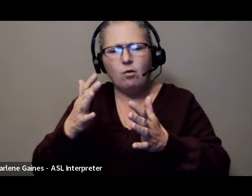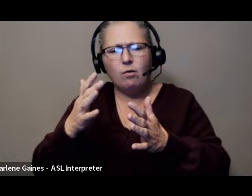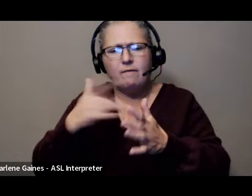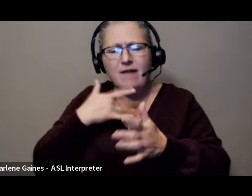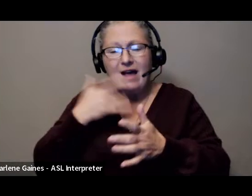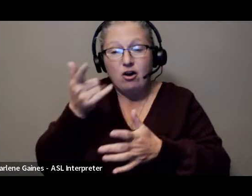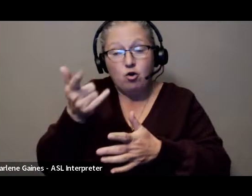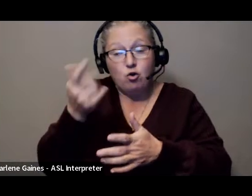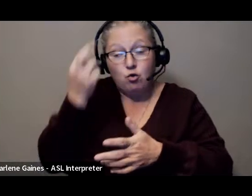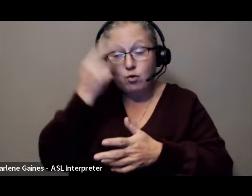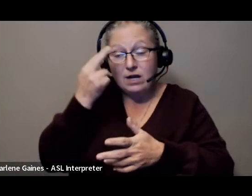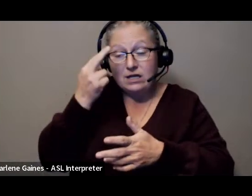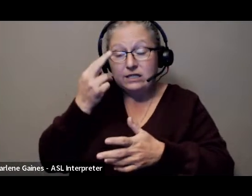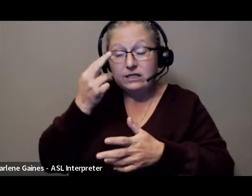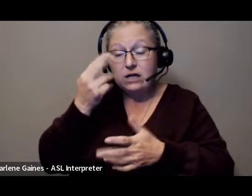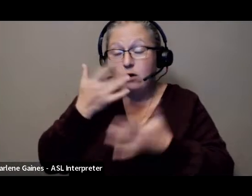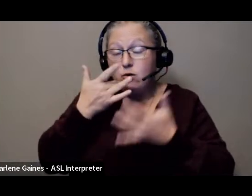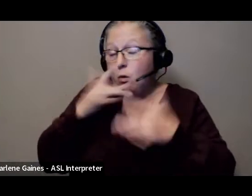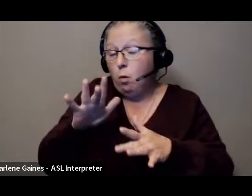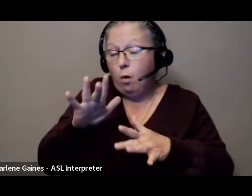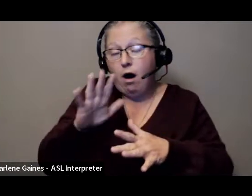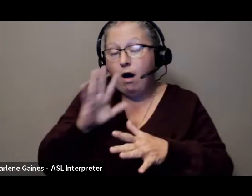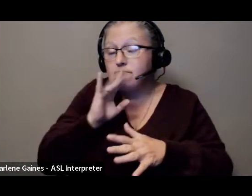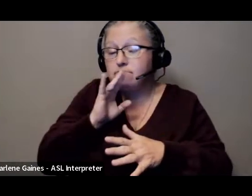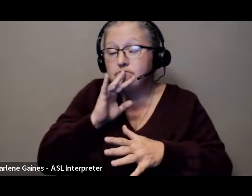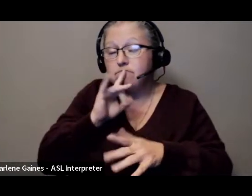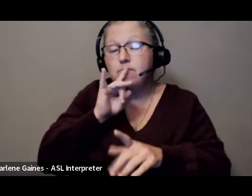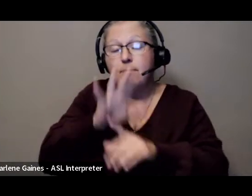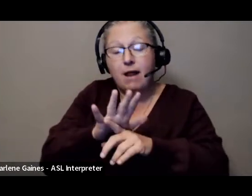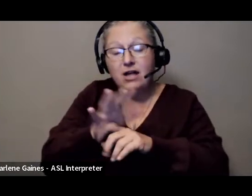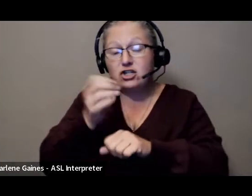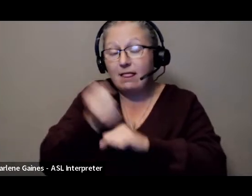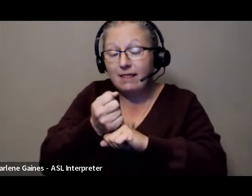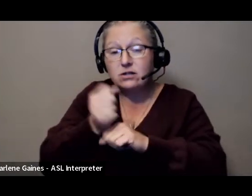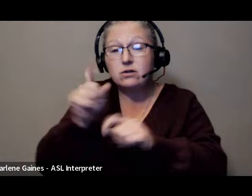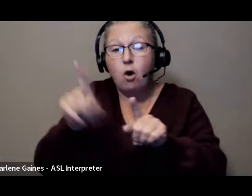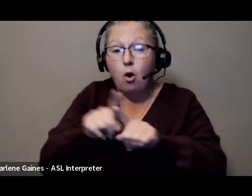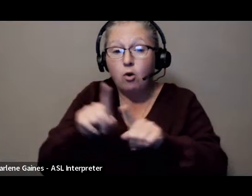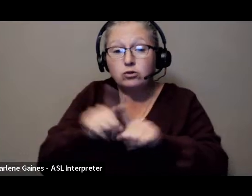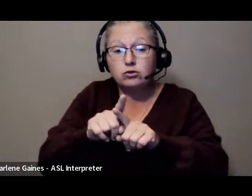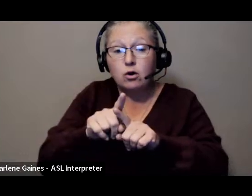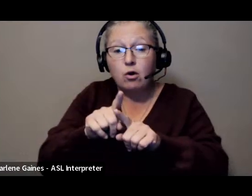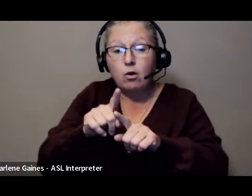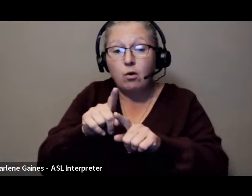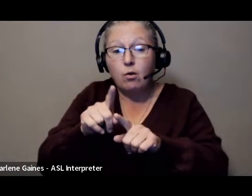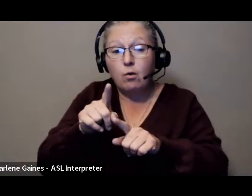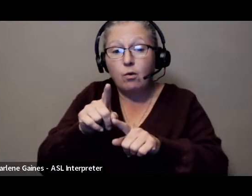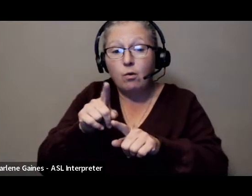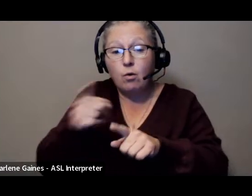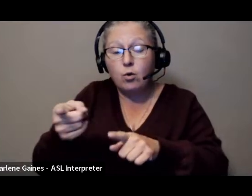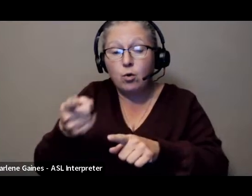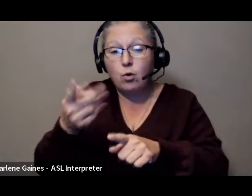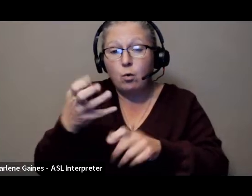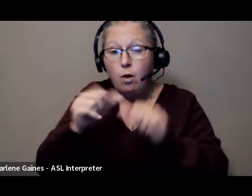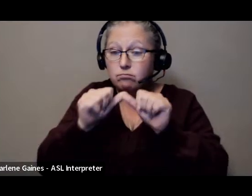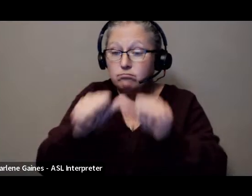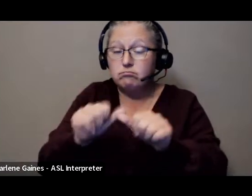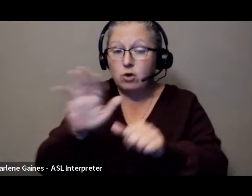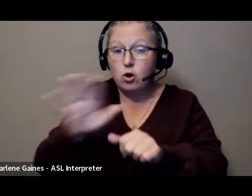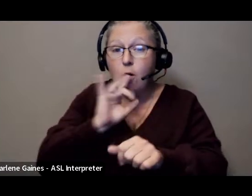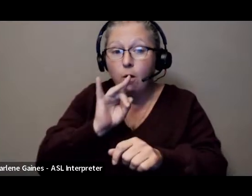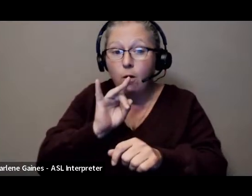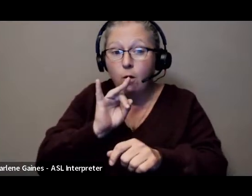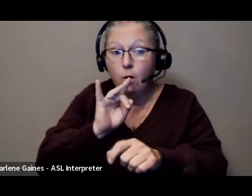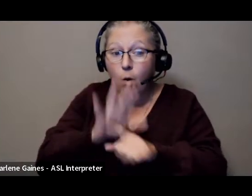you from saying the Pledge of Allegiance also preclude you from maintaining that oath, I think